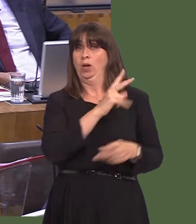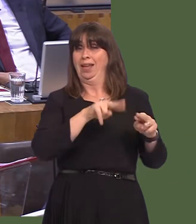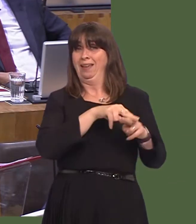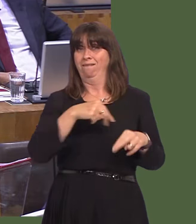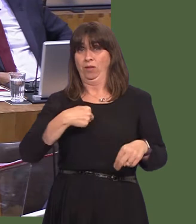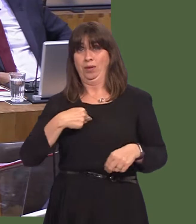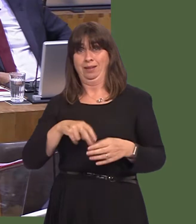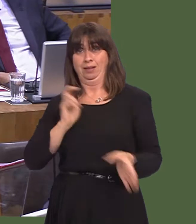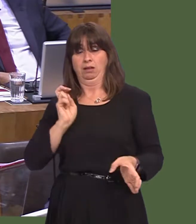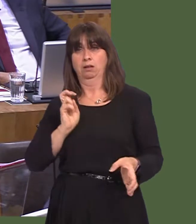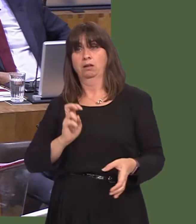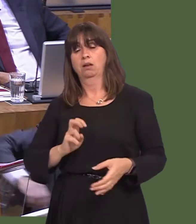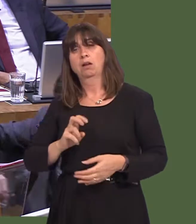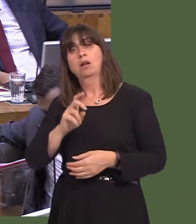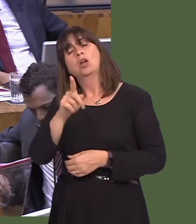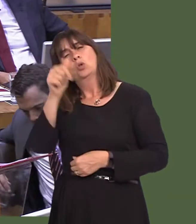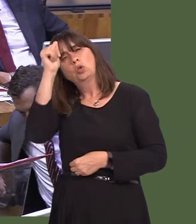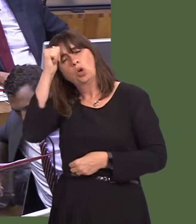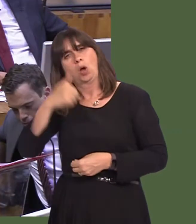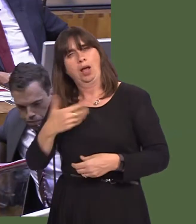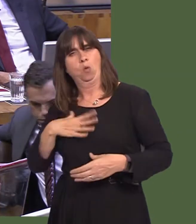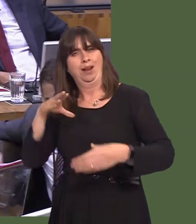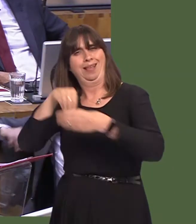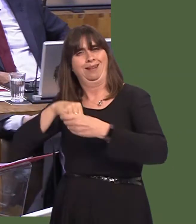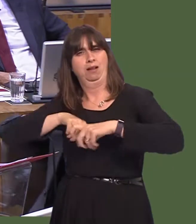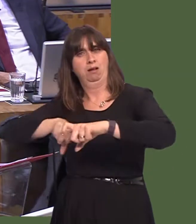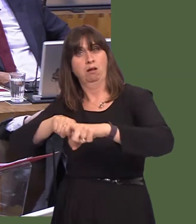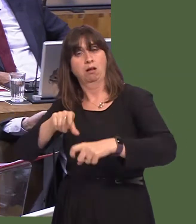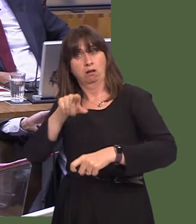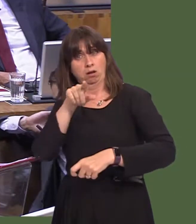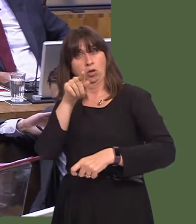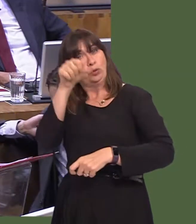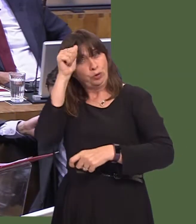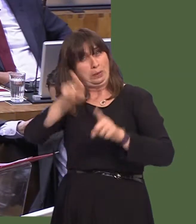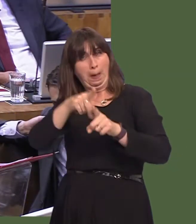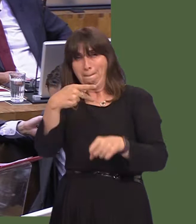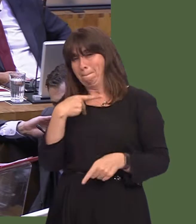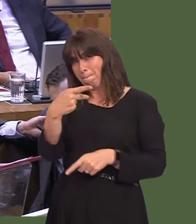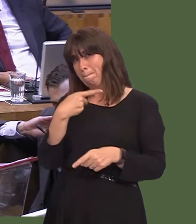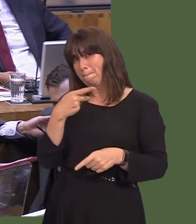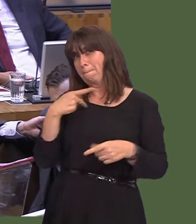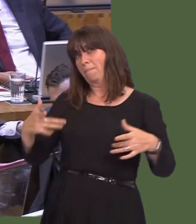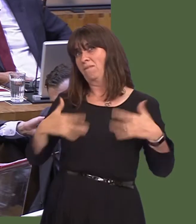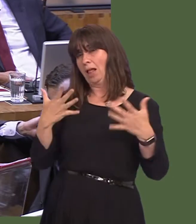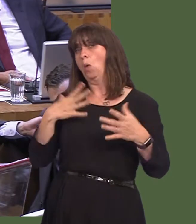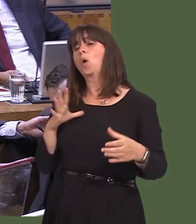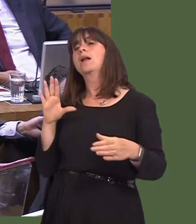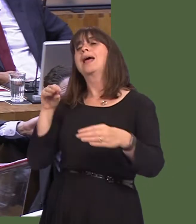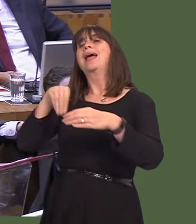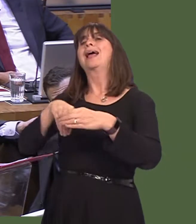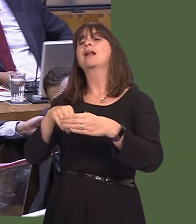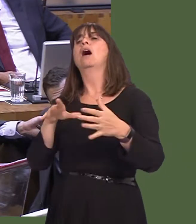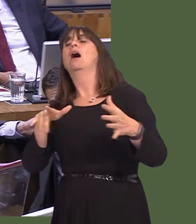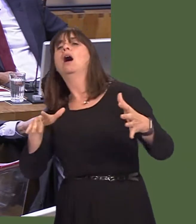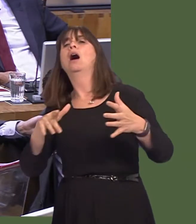happen. Thirdly, as she will know, I have always argued, as has she, for full and unfettered access to the single market. The Welsh